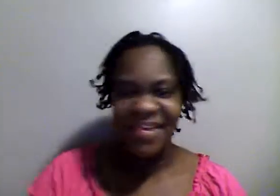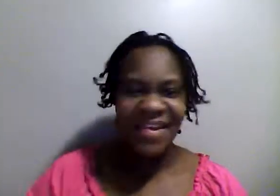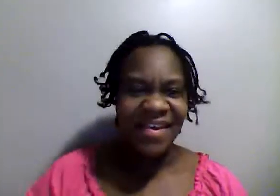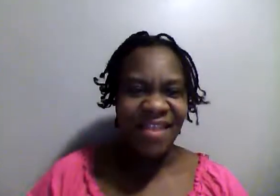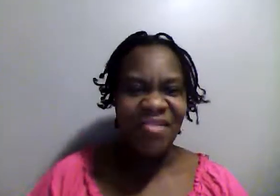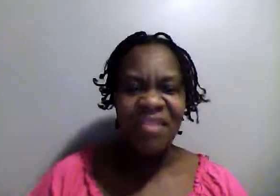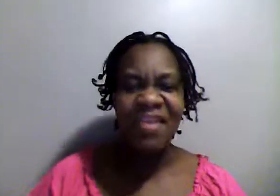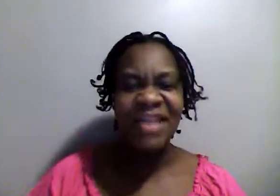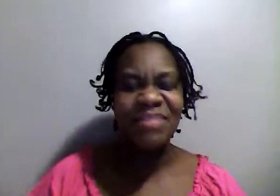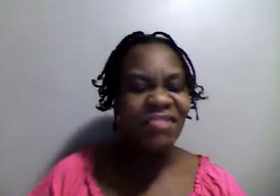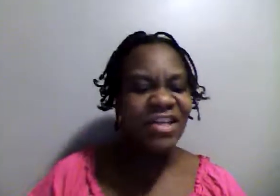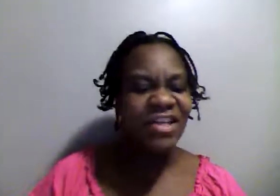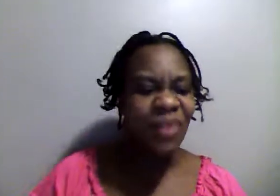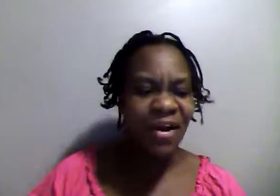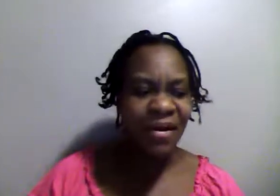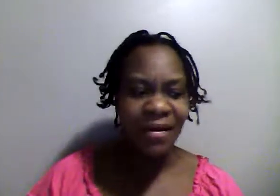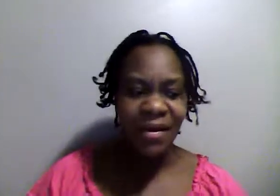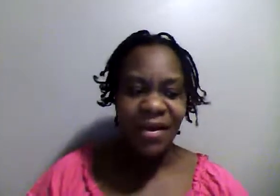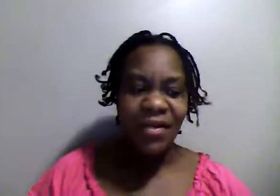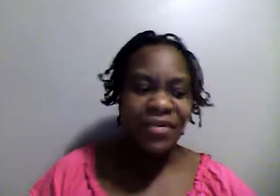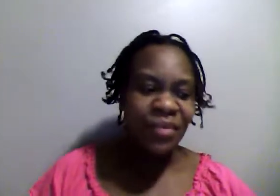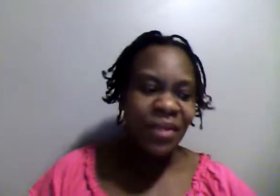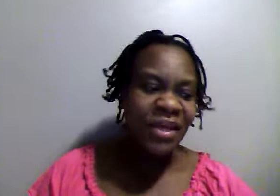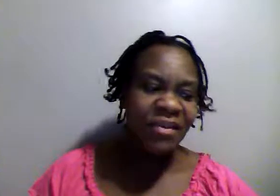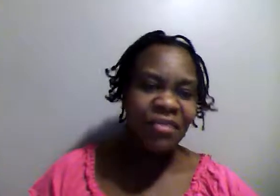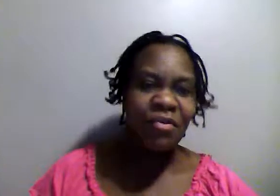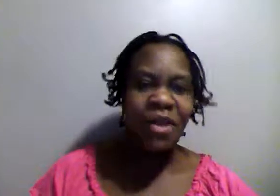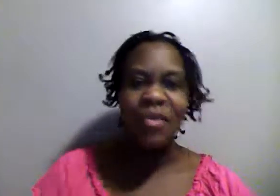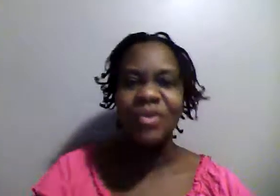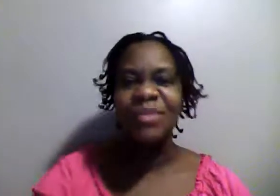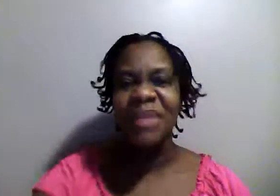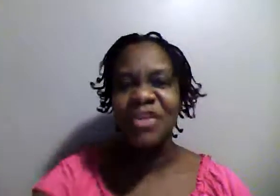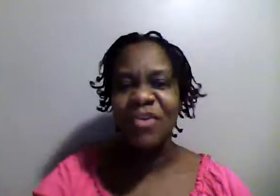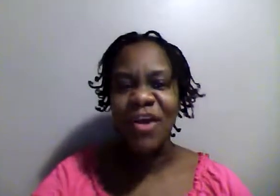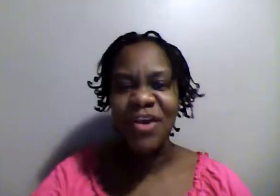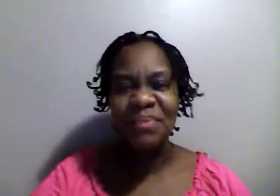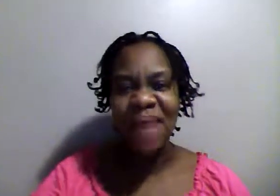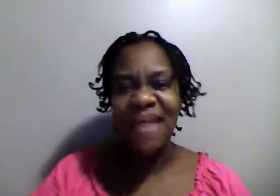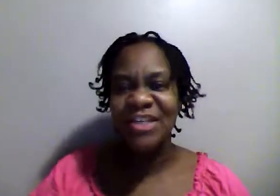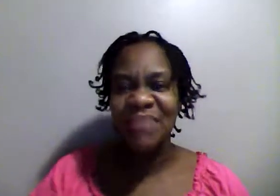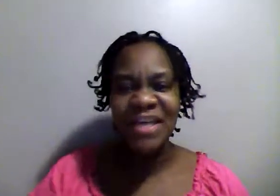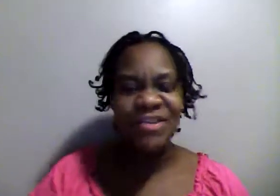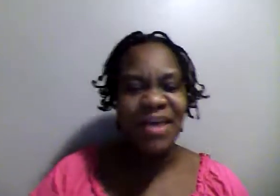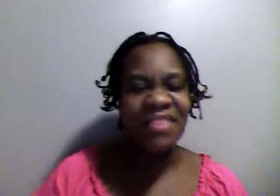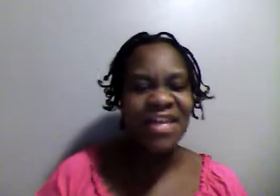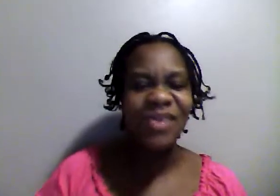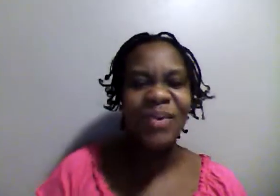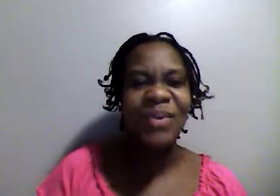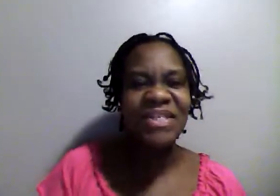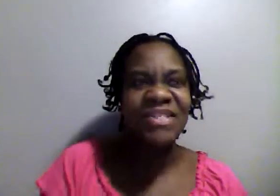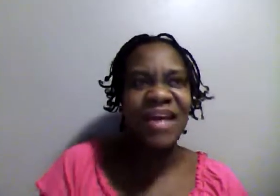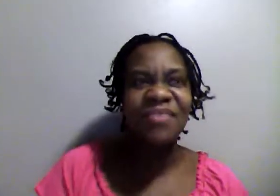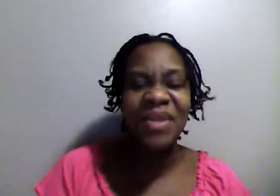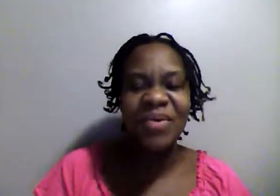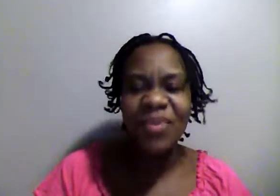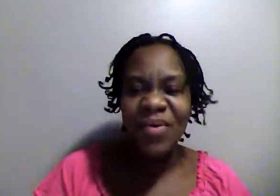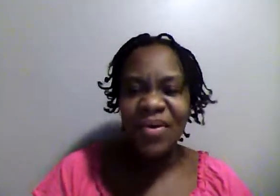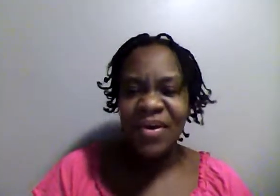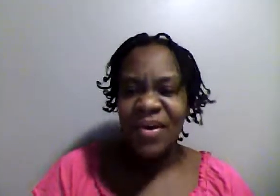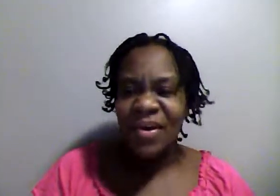Have you ever experienced where you either grow your own tomato or you buy tomato and then you notice that when you